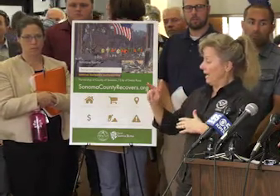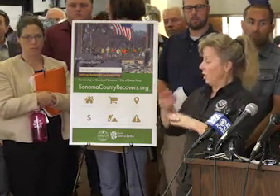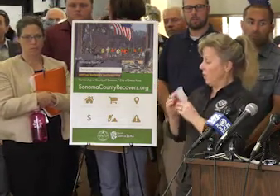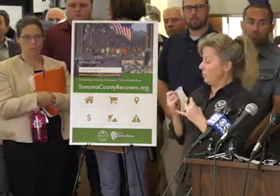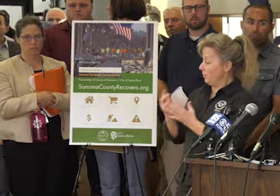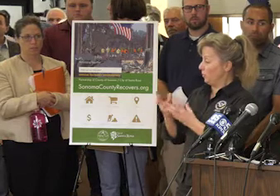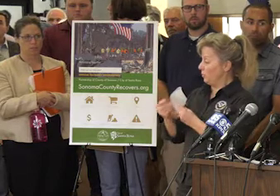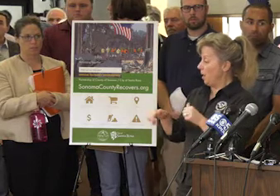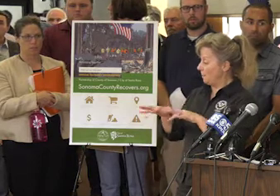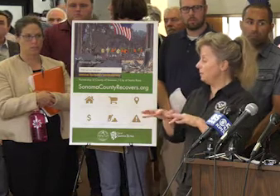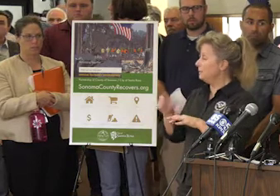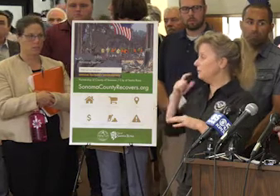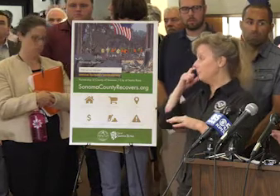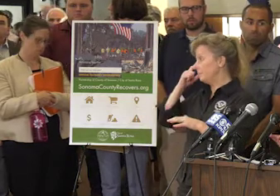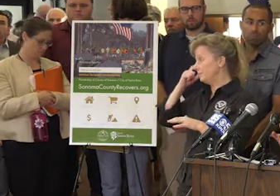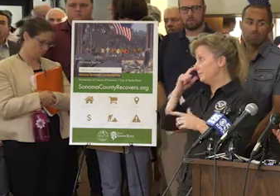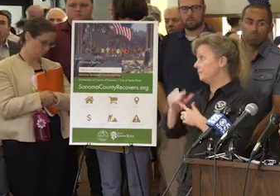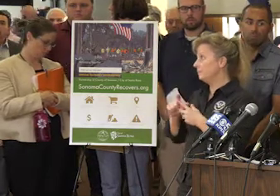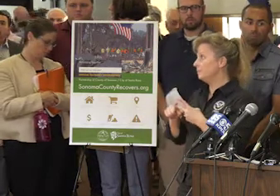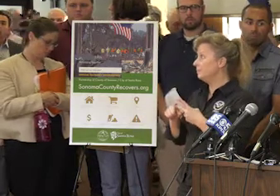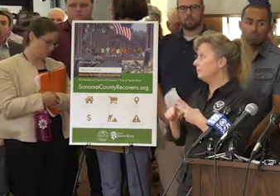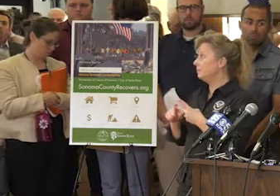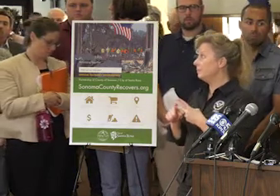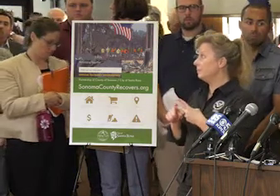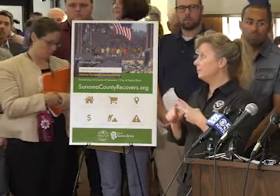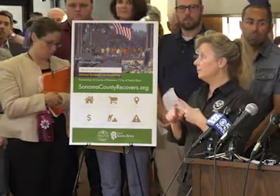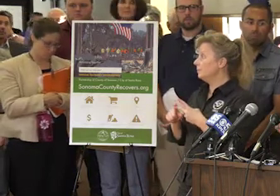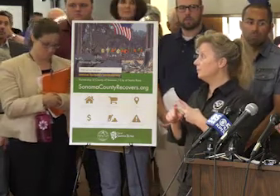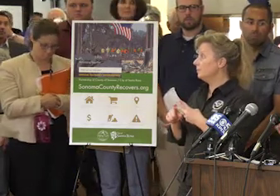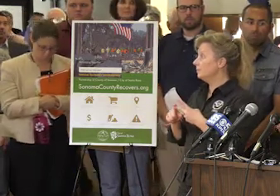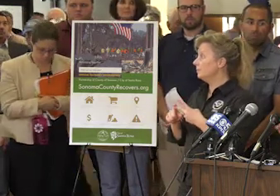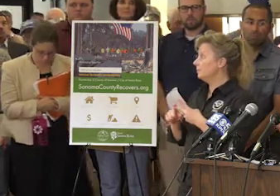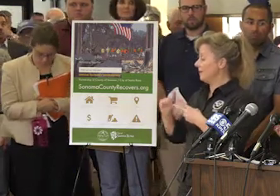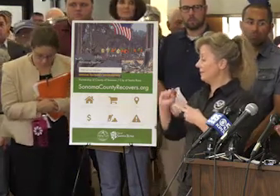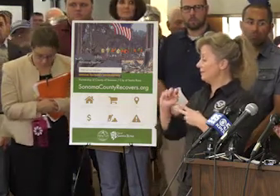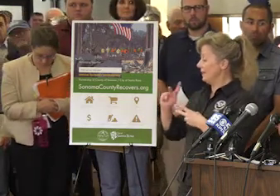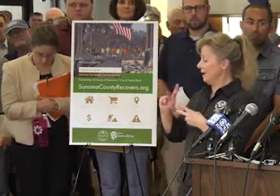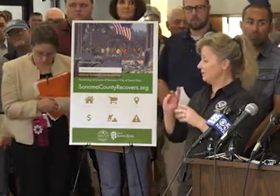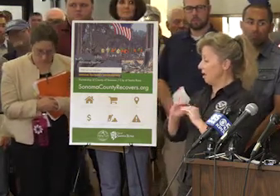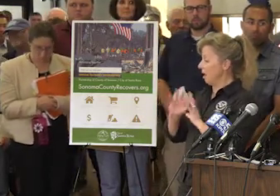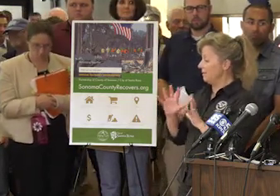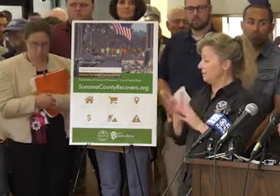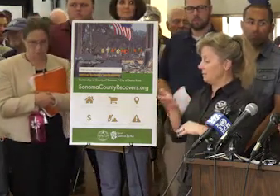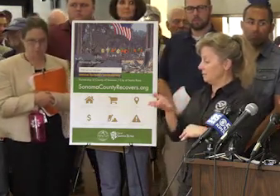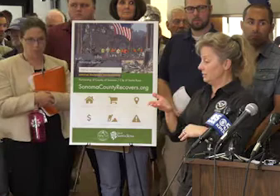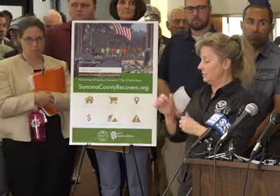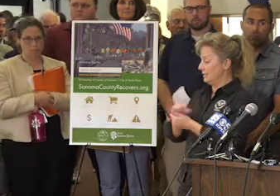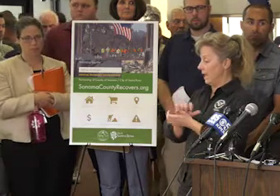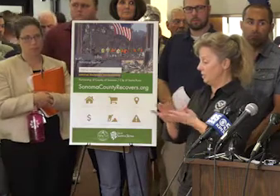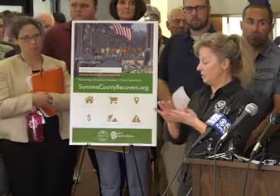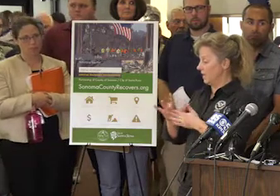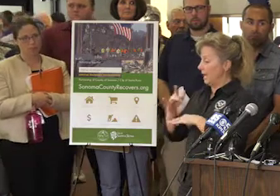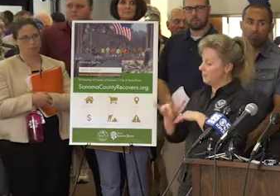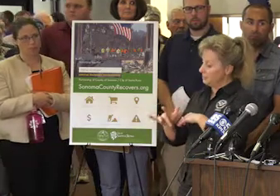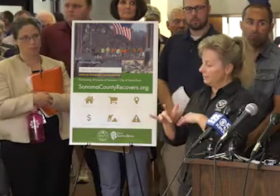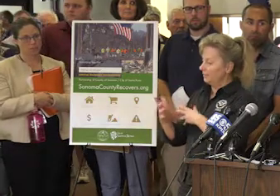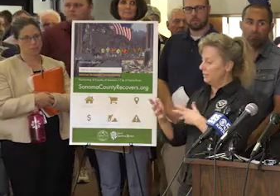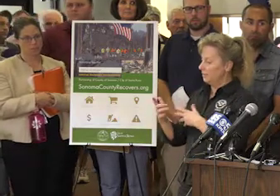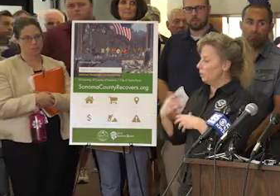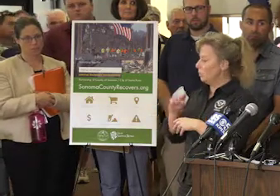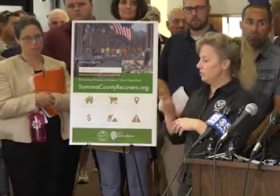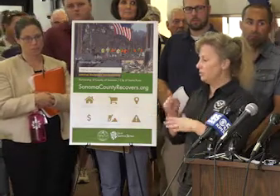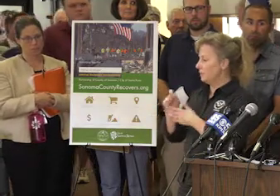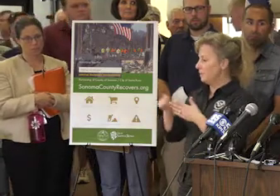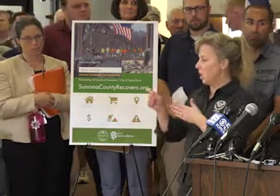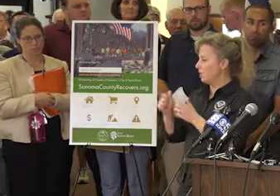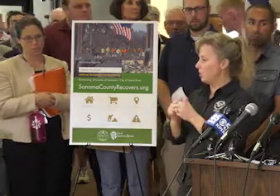burned properties, or you know, the tanks that are obviously damaged, empty. We're just going to